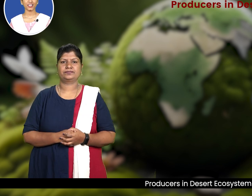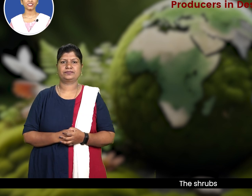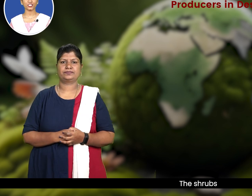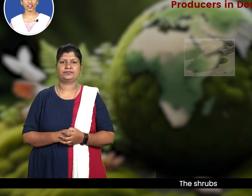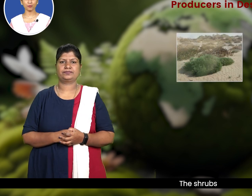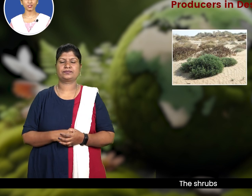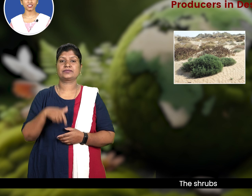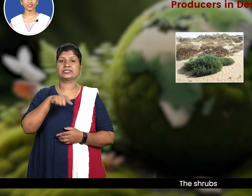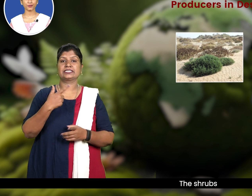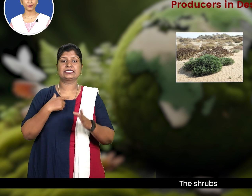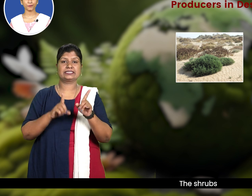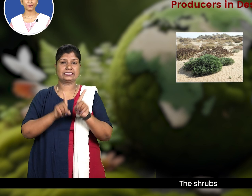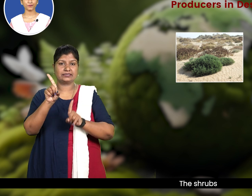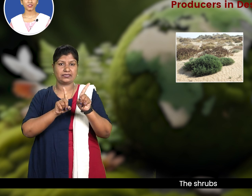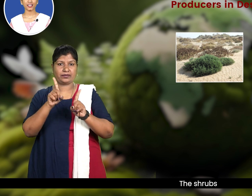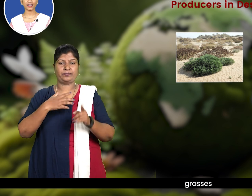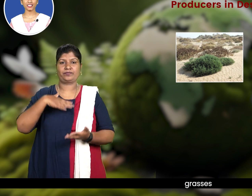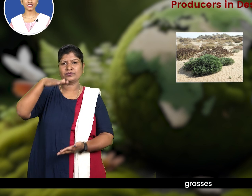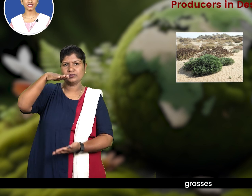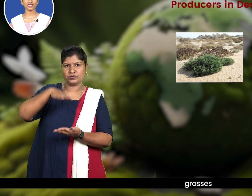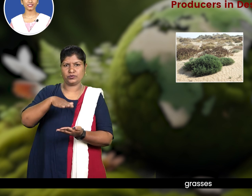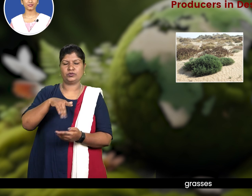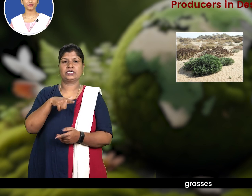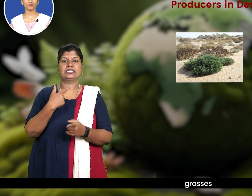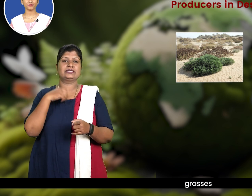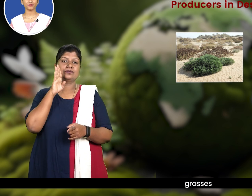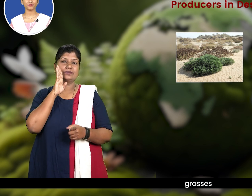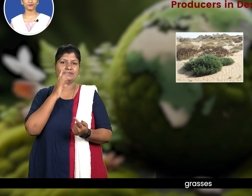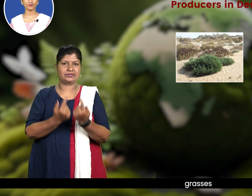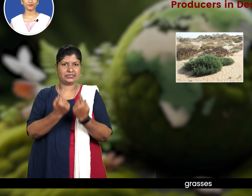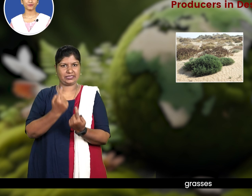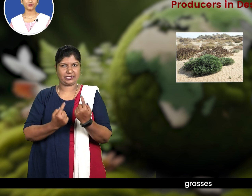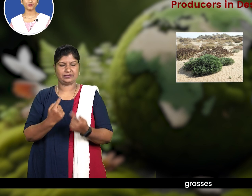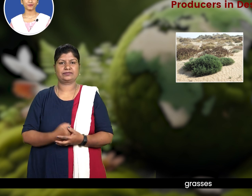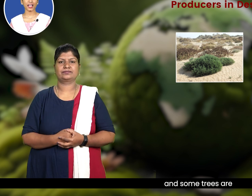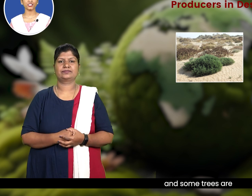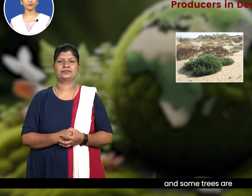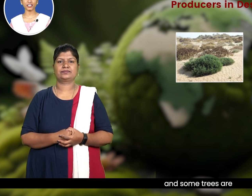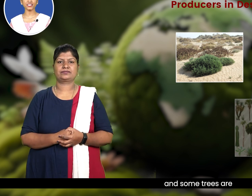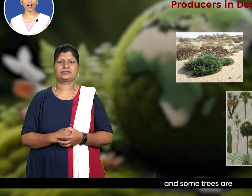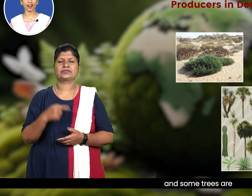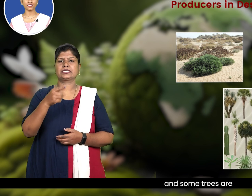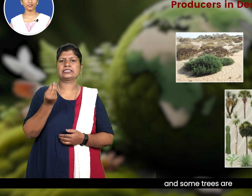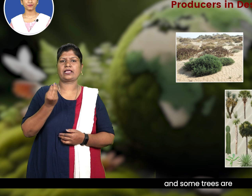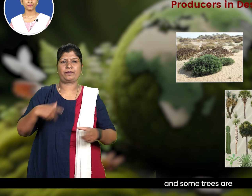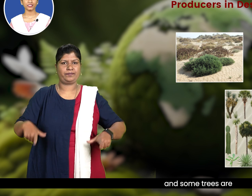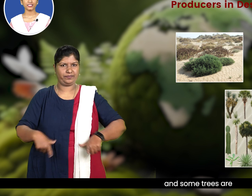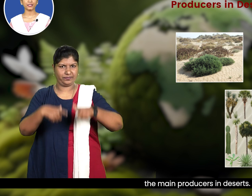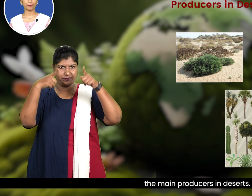The shrubs, grasses, and some trees are the